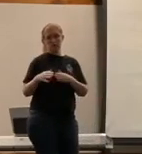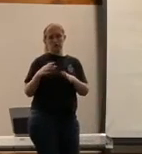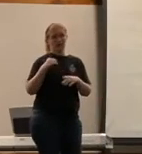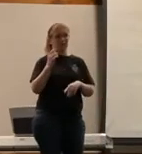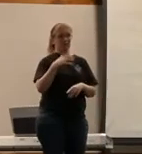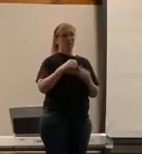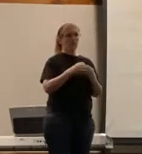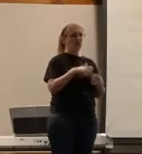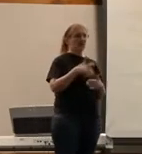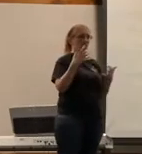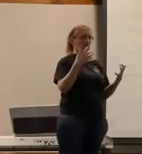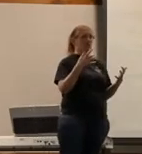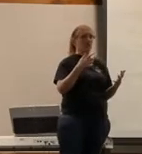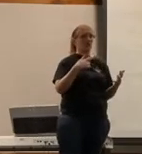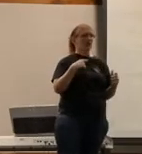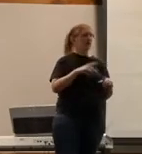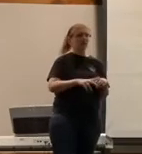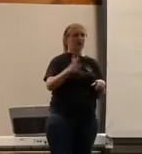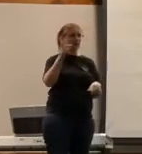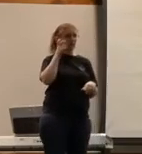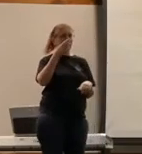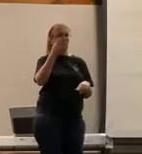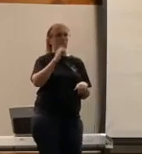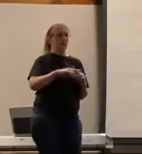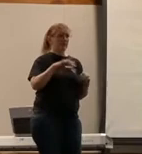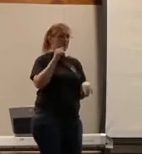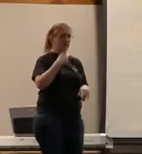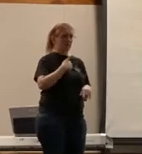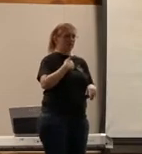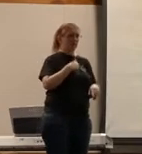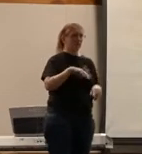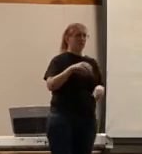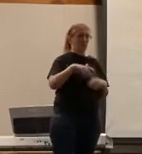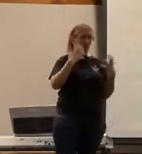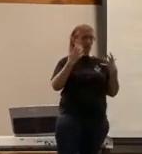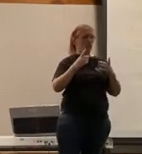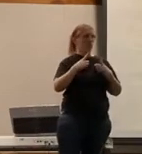God. Find myself angry, Lord. How about depressed, Lord?